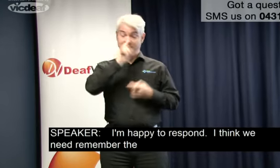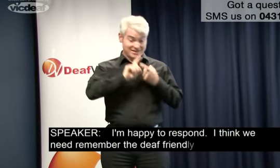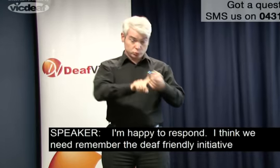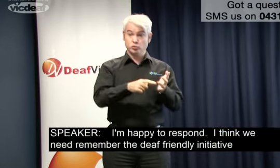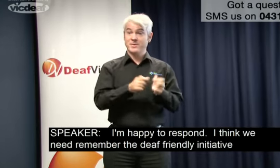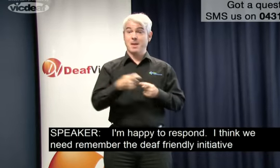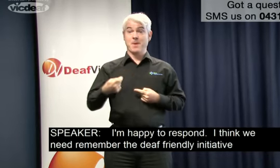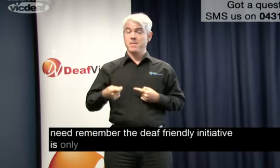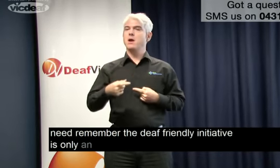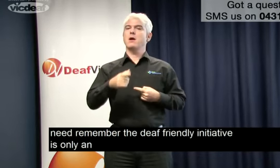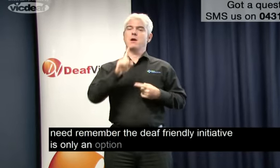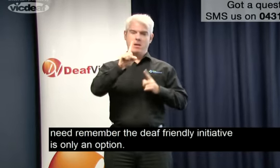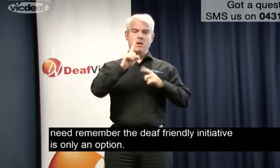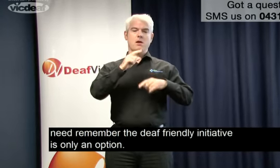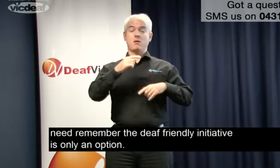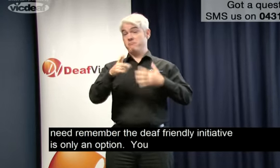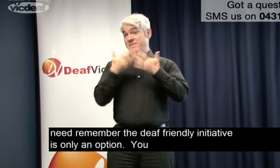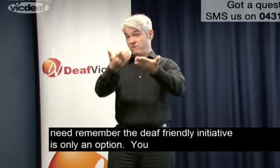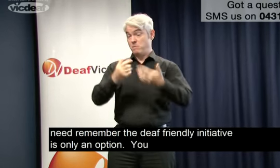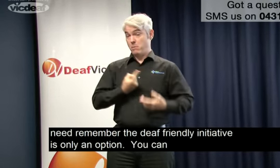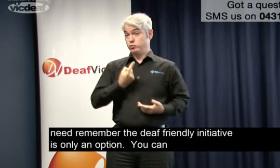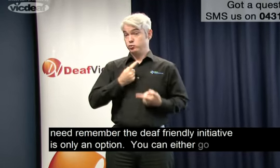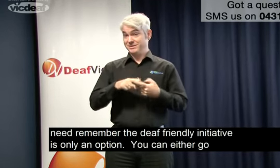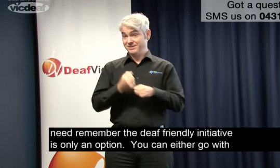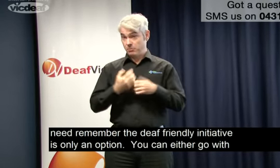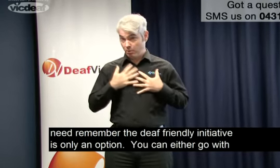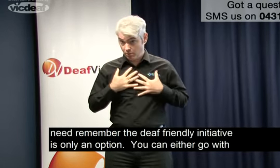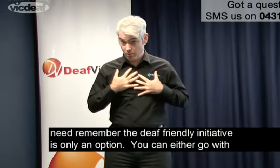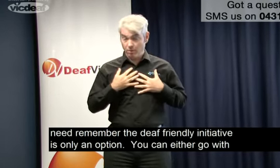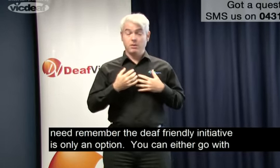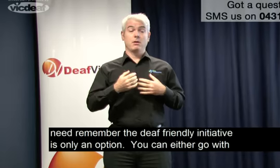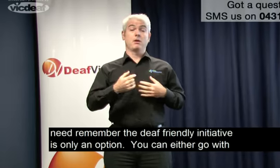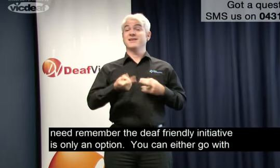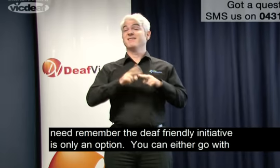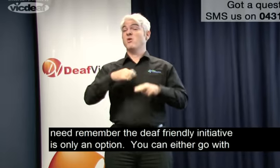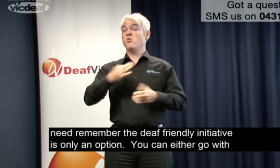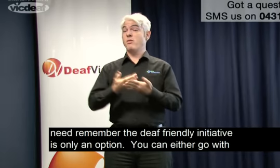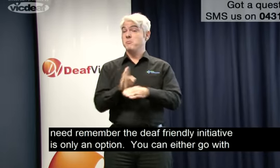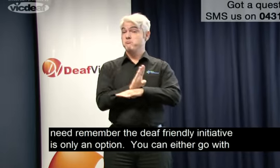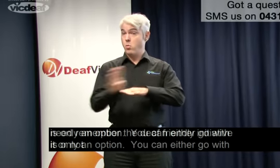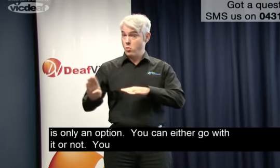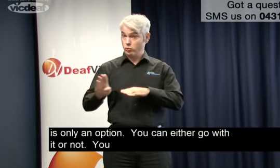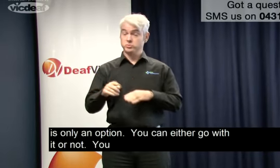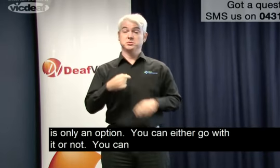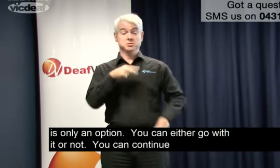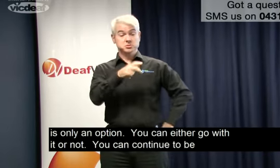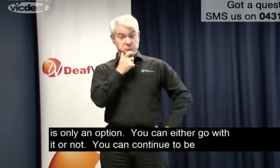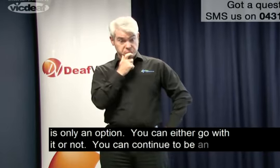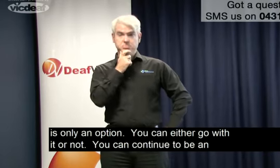don't have to. You continue to be an ordinary member, but as a personal example, if I wasn't on the board,